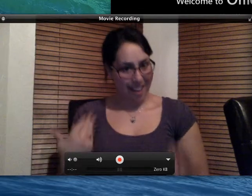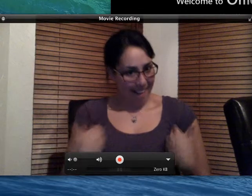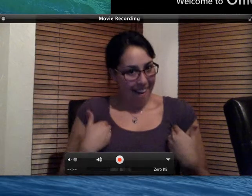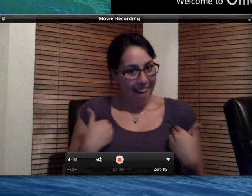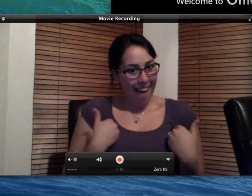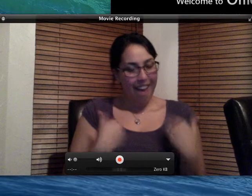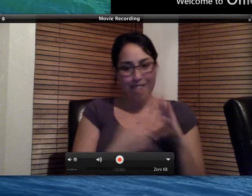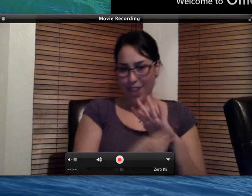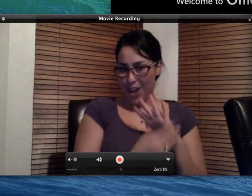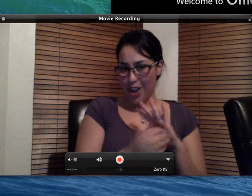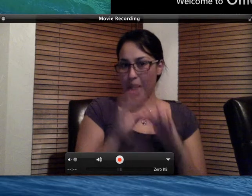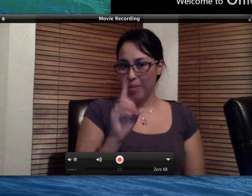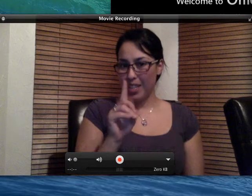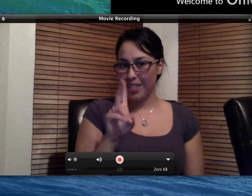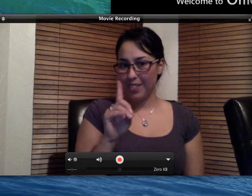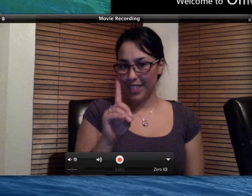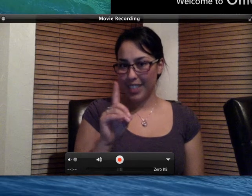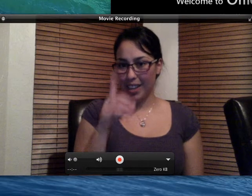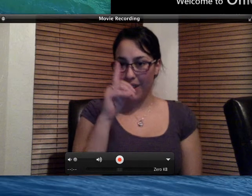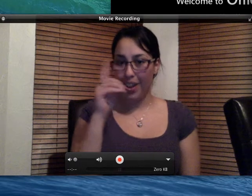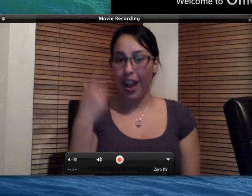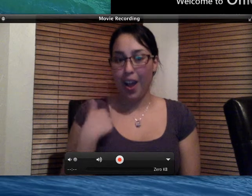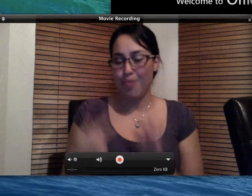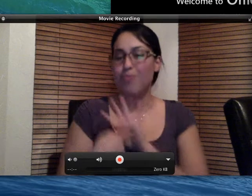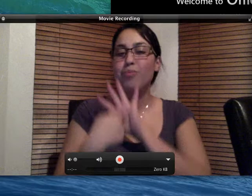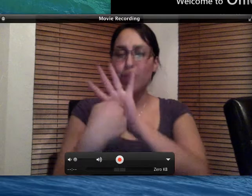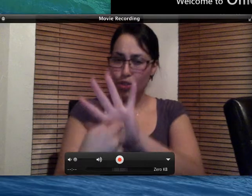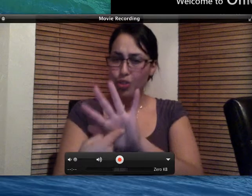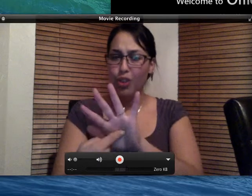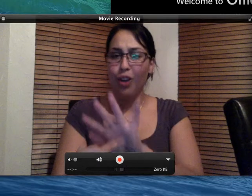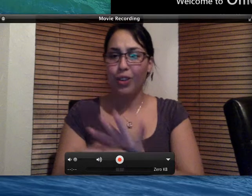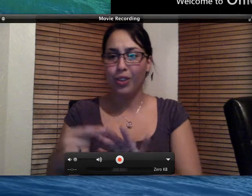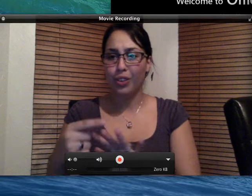this is my unveiling because I'm going to show you a clip.